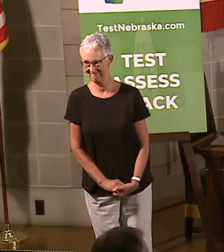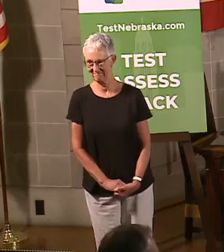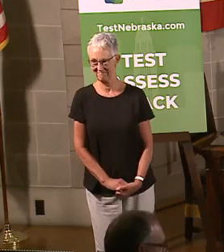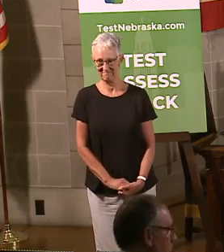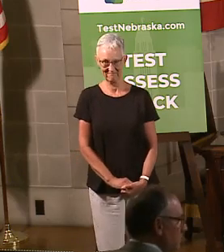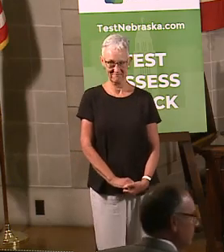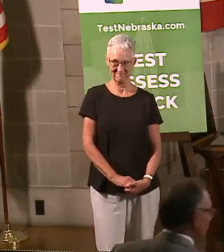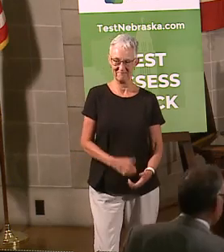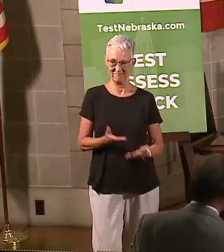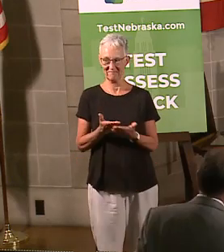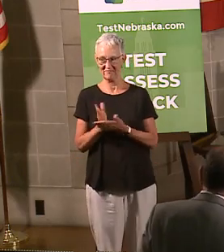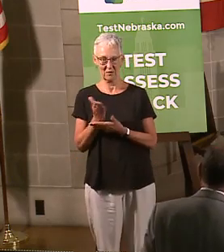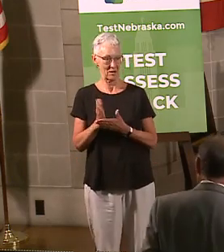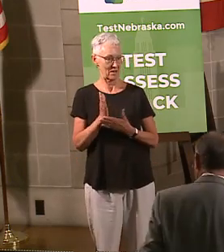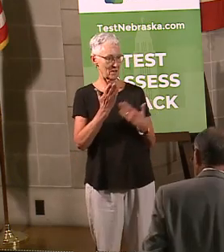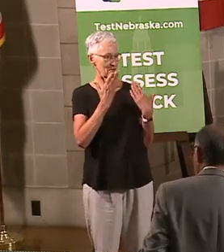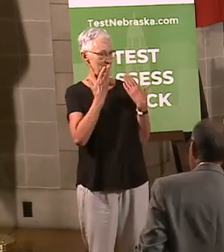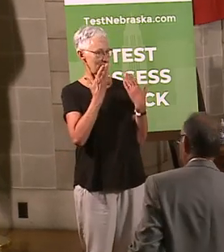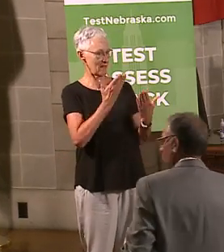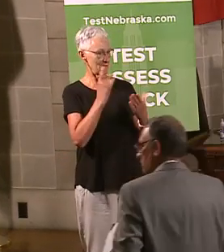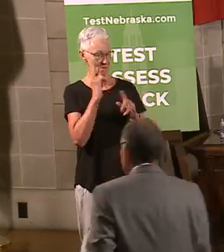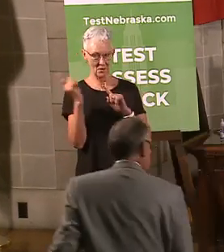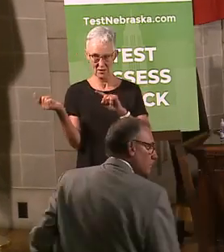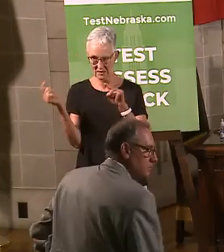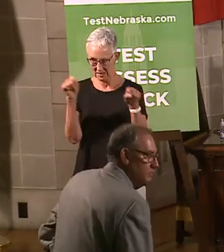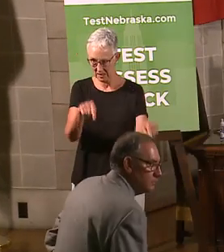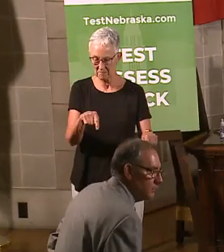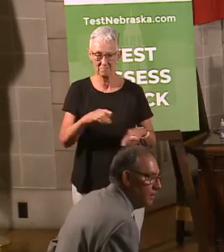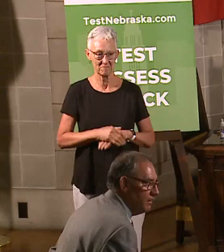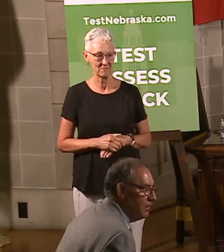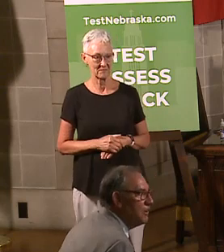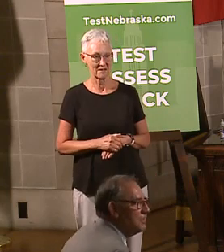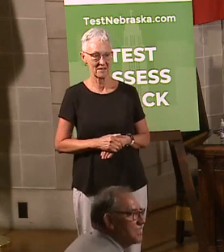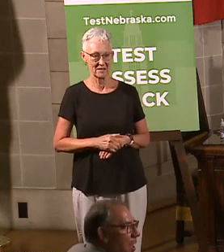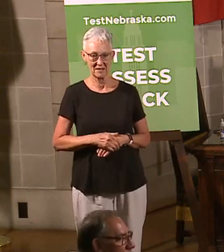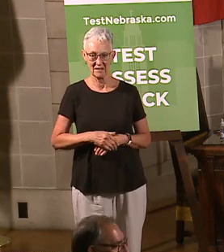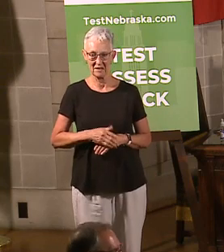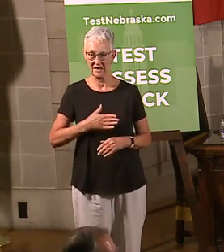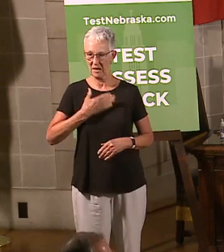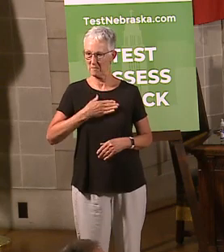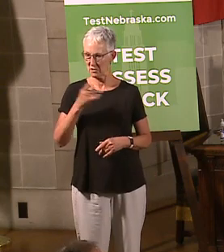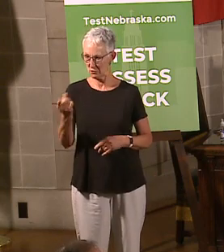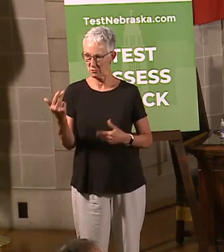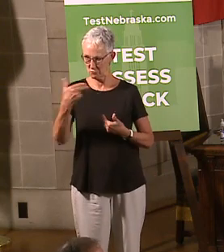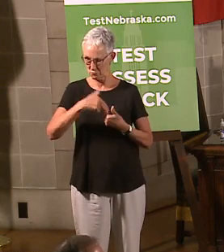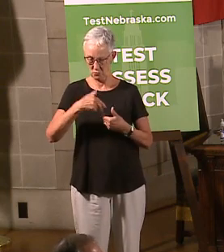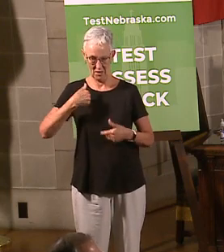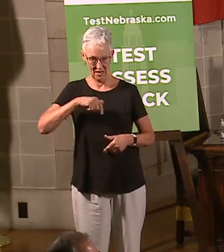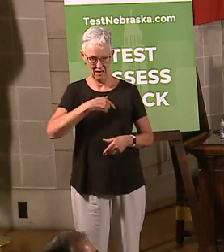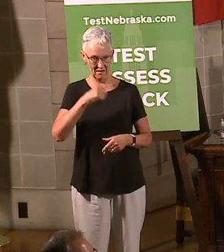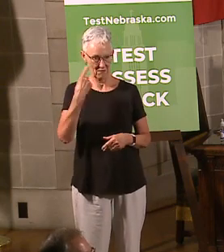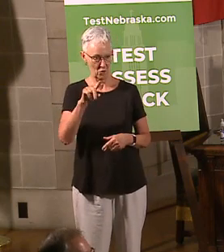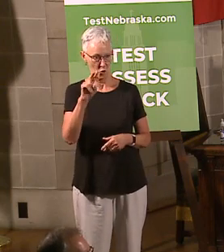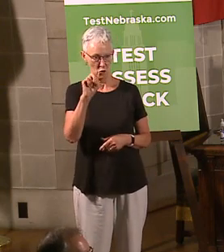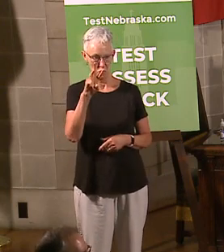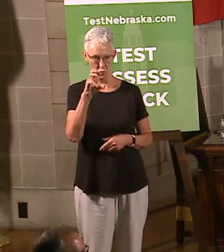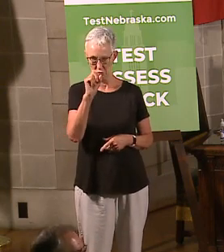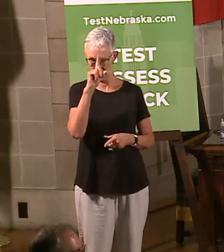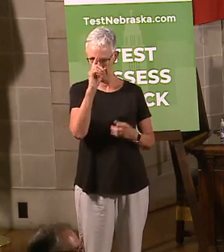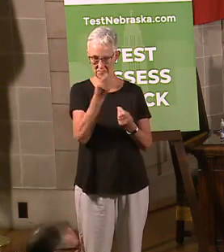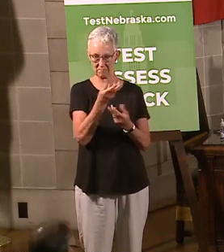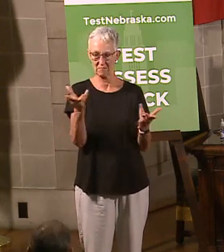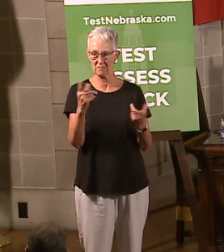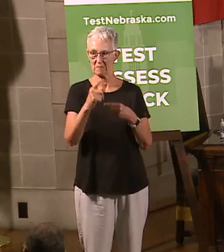All right. Thank you all. Dr. Ashraf, thank you very much for being here. Thank you all very much for joining us for this press briefing on what the state is doing to slow the